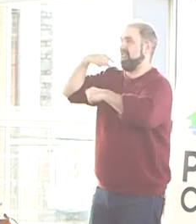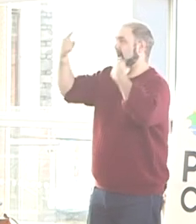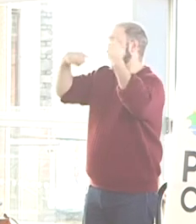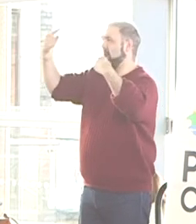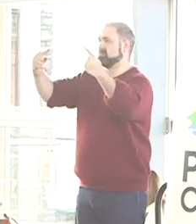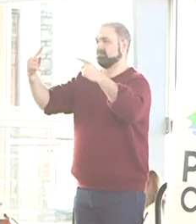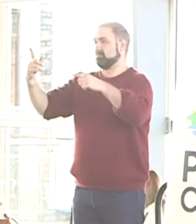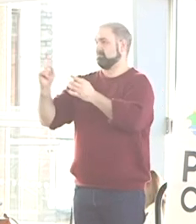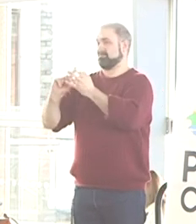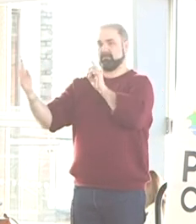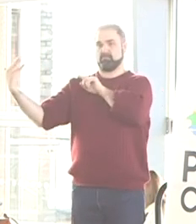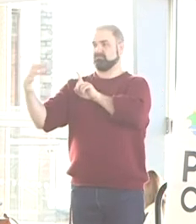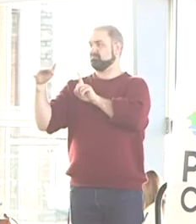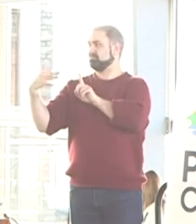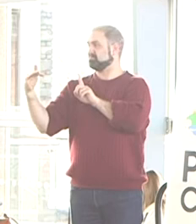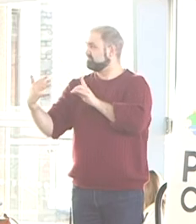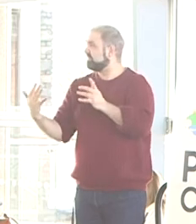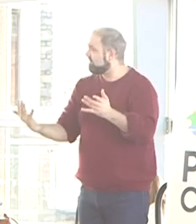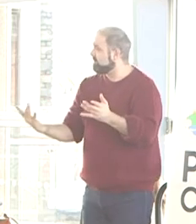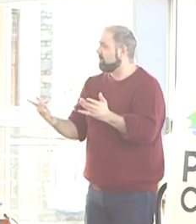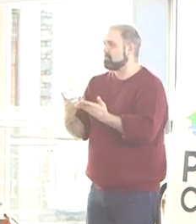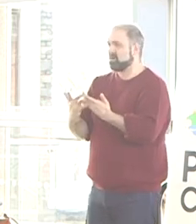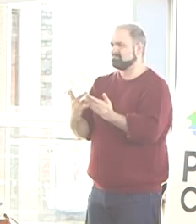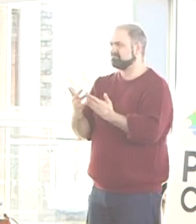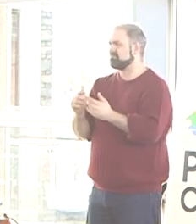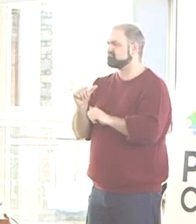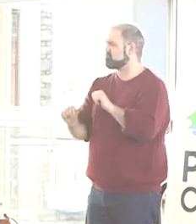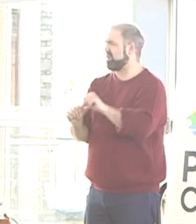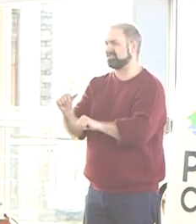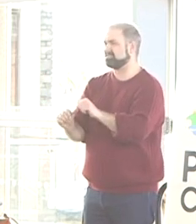seemed to have a real chance of making any significant progress.